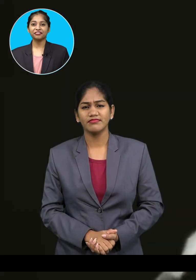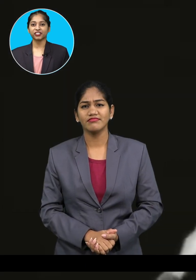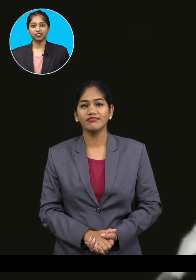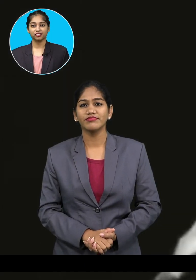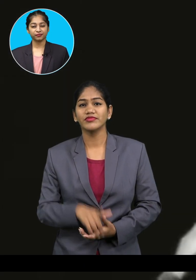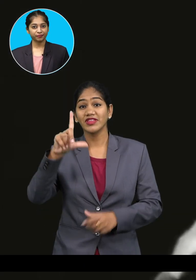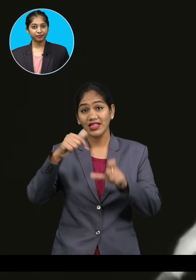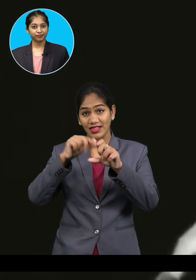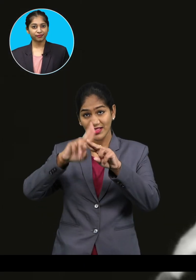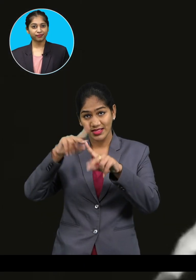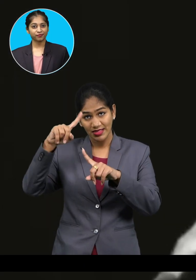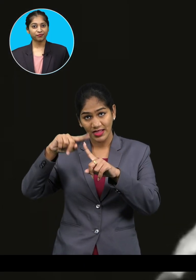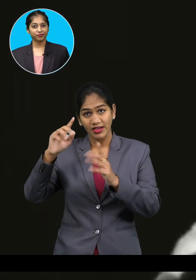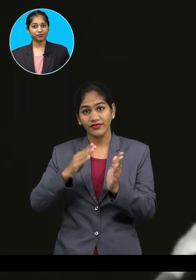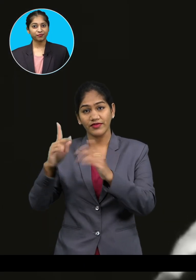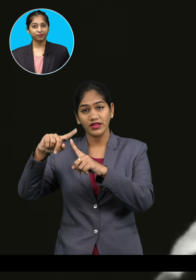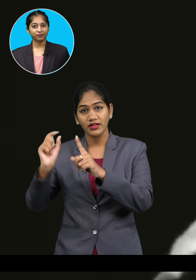The left turn.